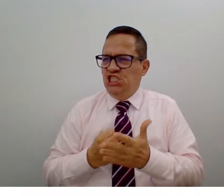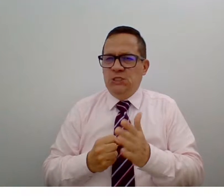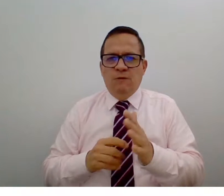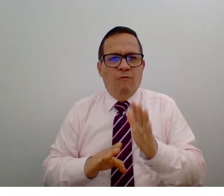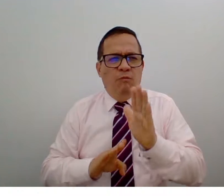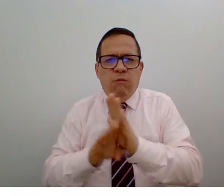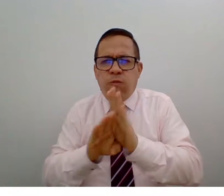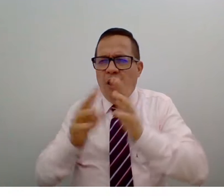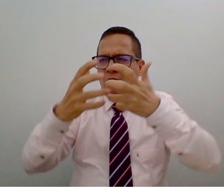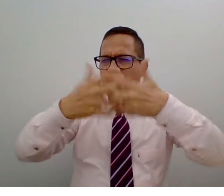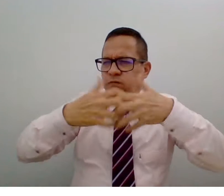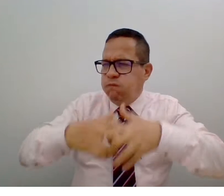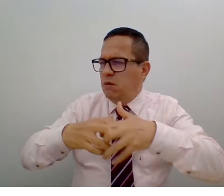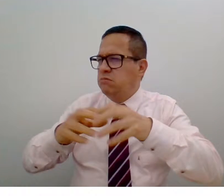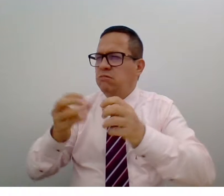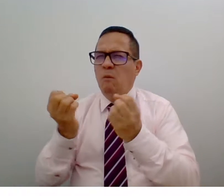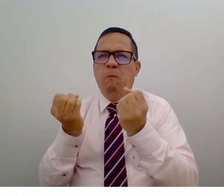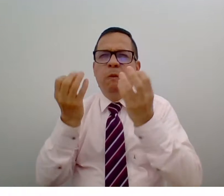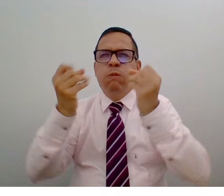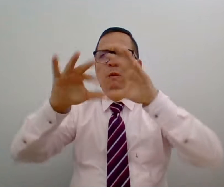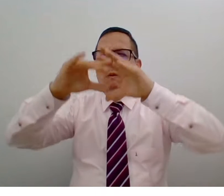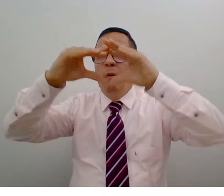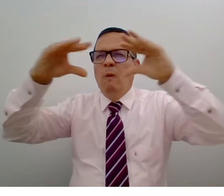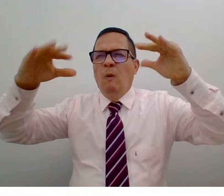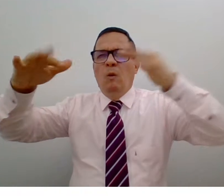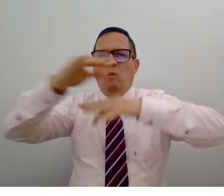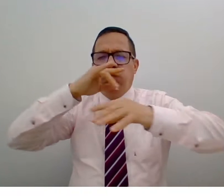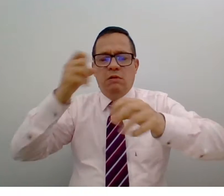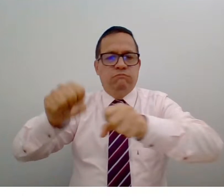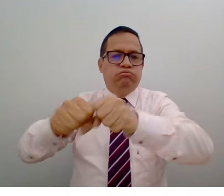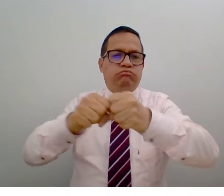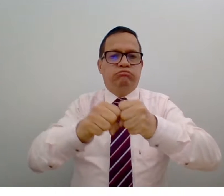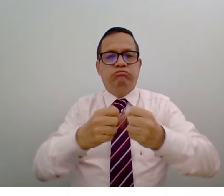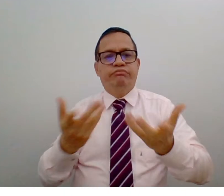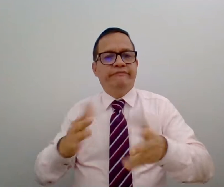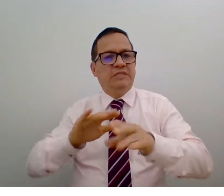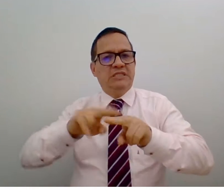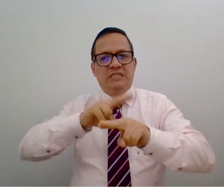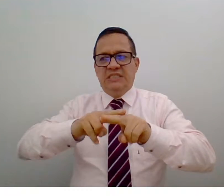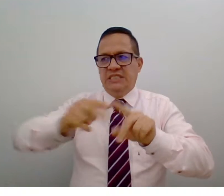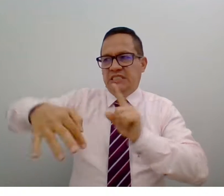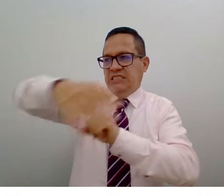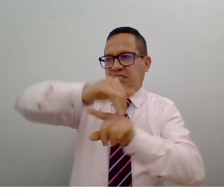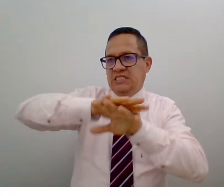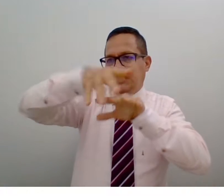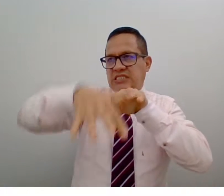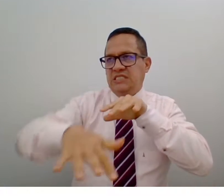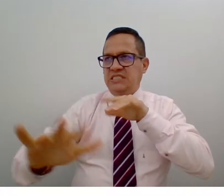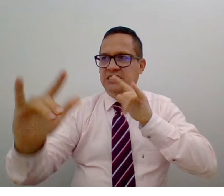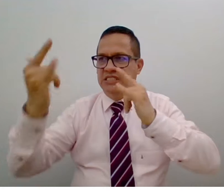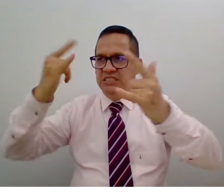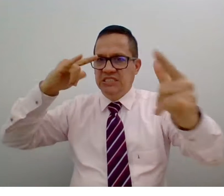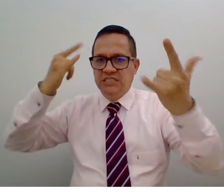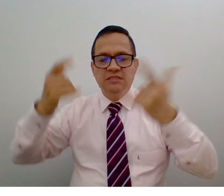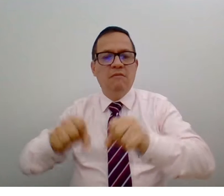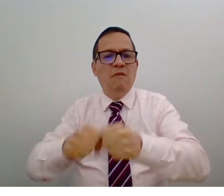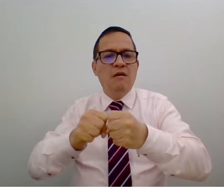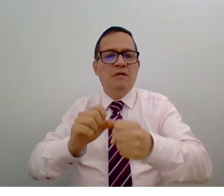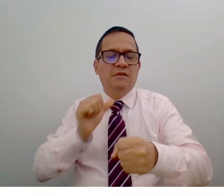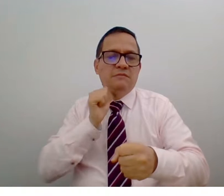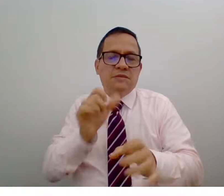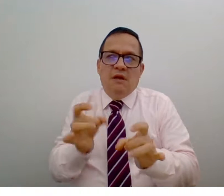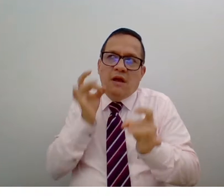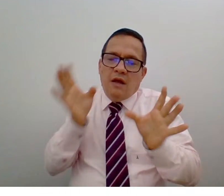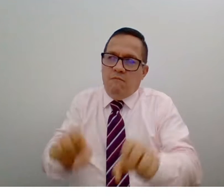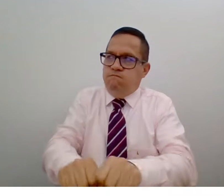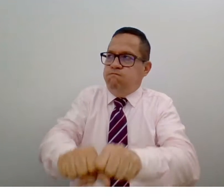of factories that pollute and overexploit non-renewable natural resources, causing irreparable